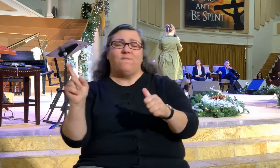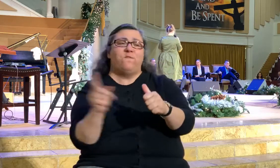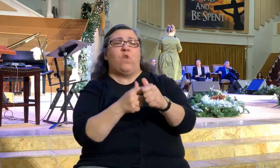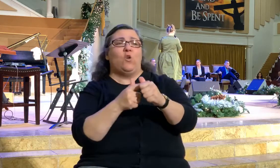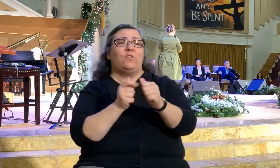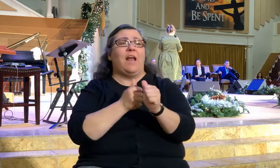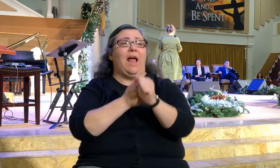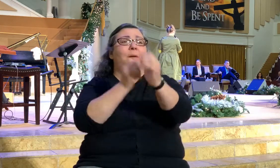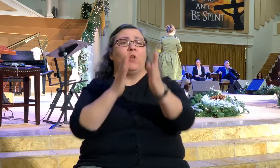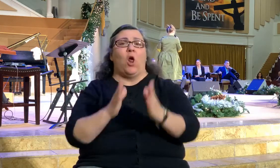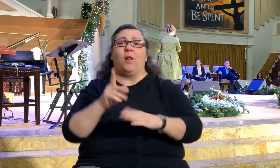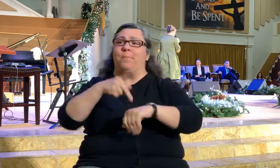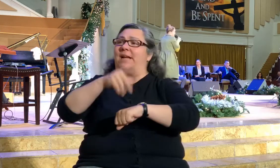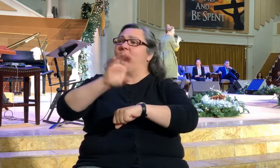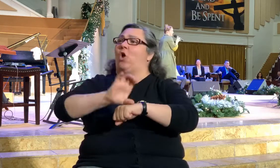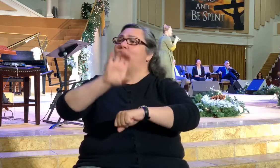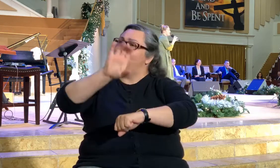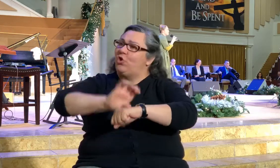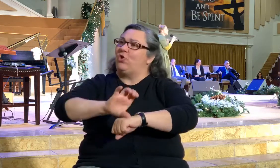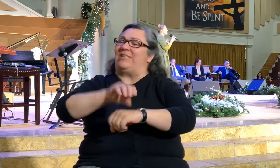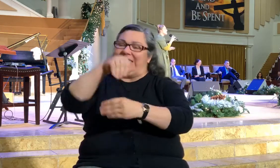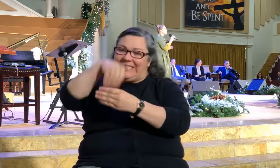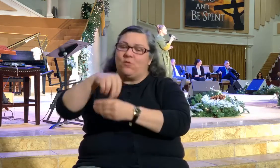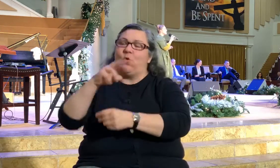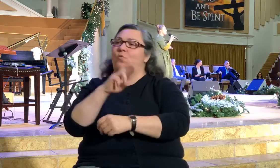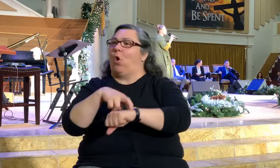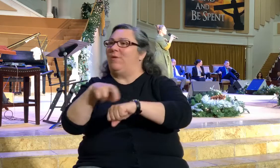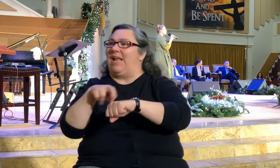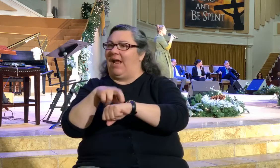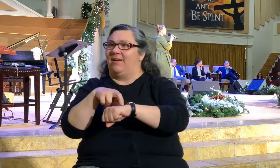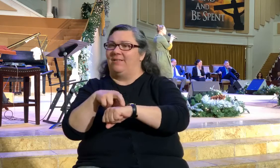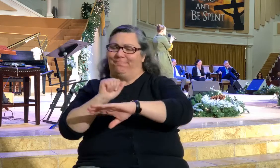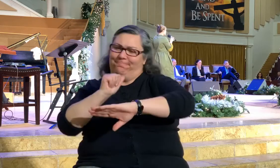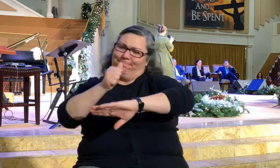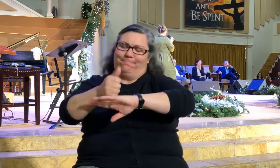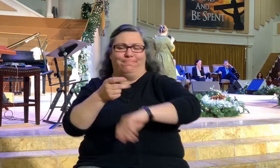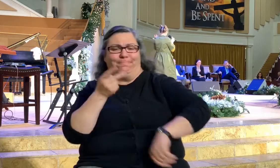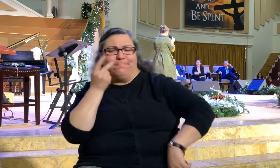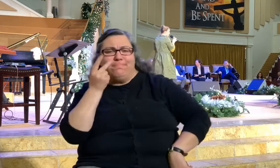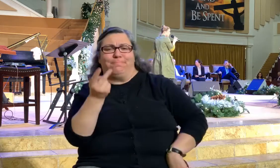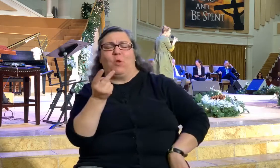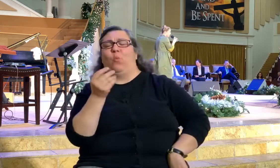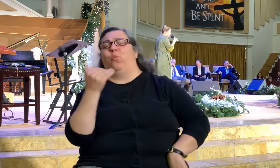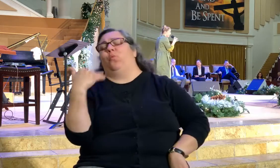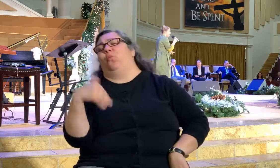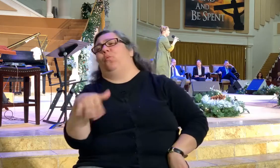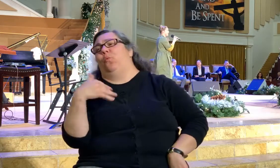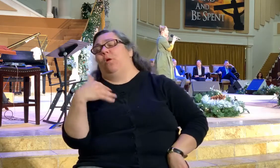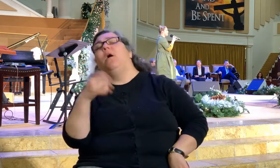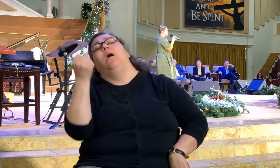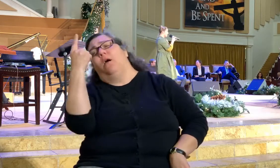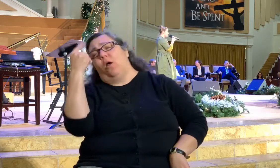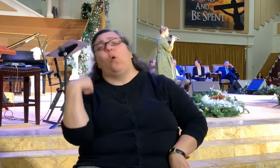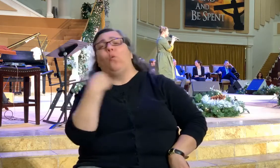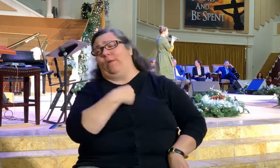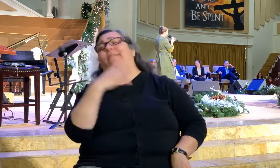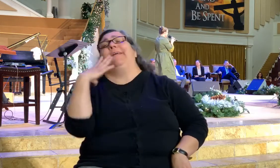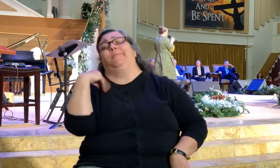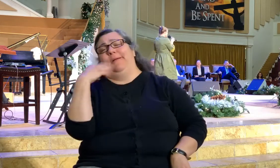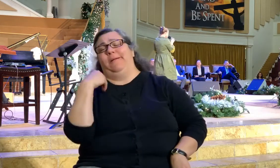apostolic Pentecostal church of Roatan, because just like we've had bugs in our mouths and we've